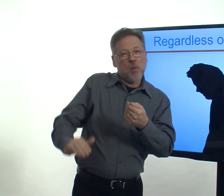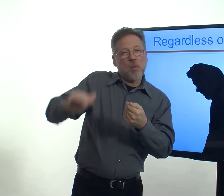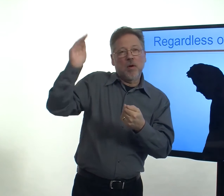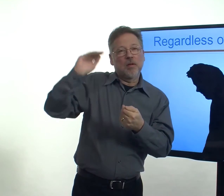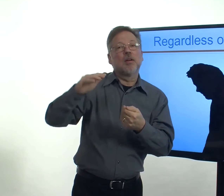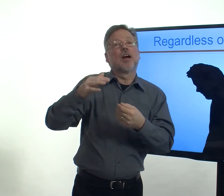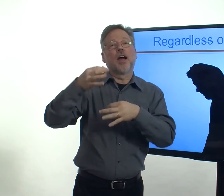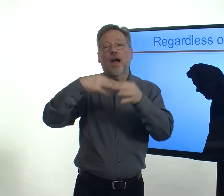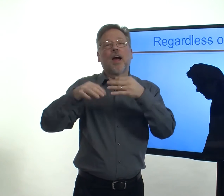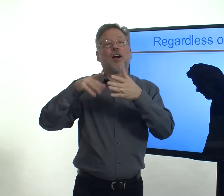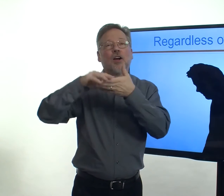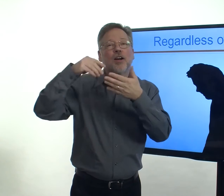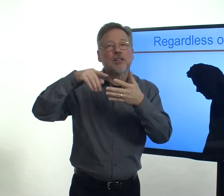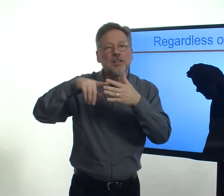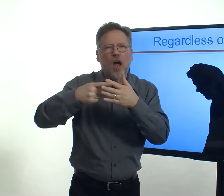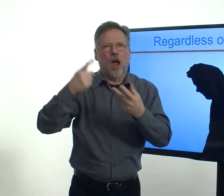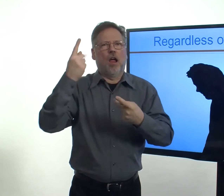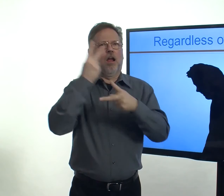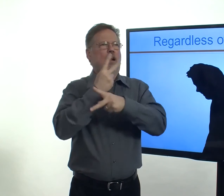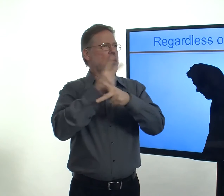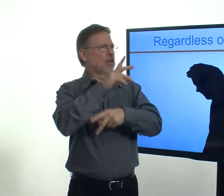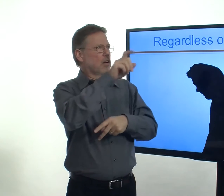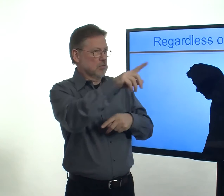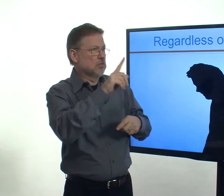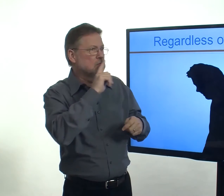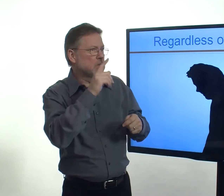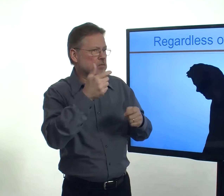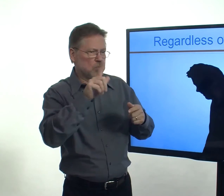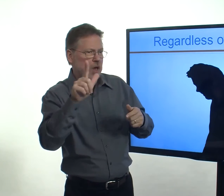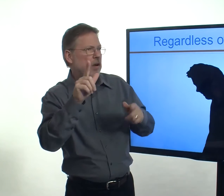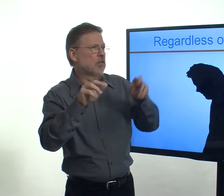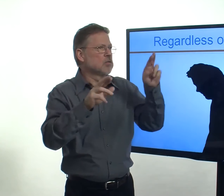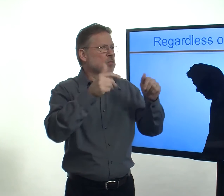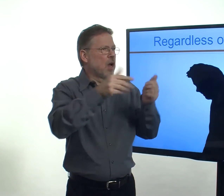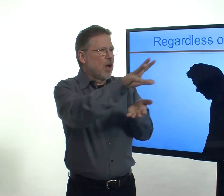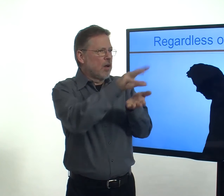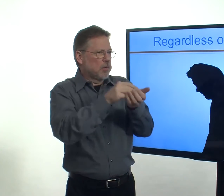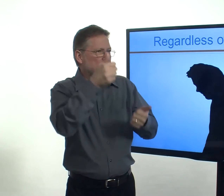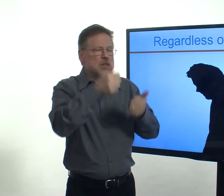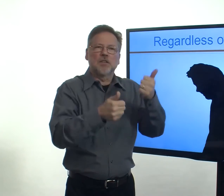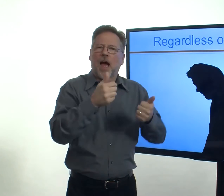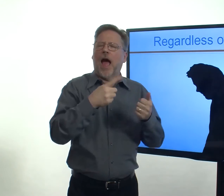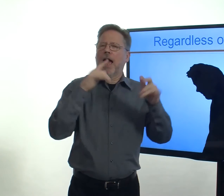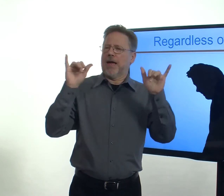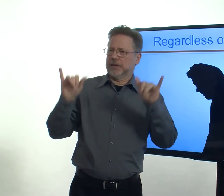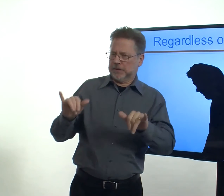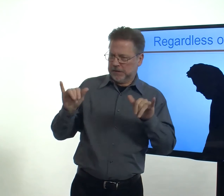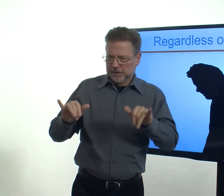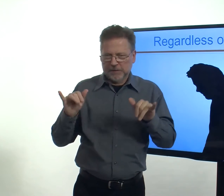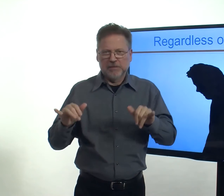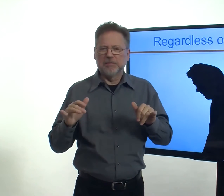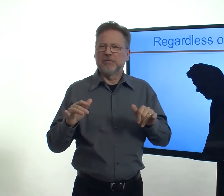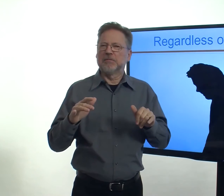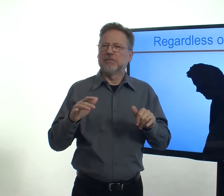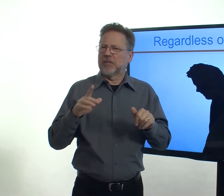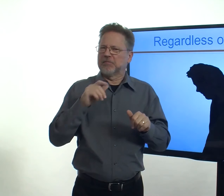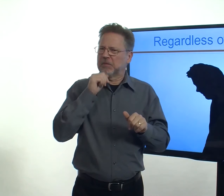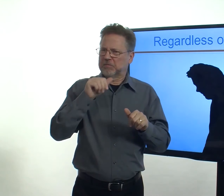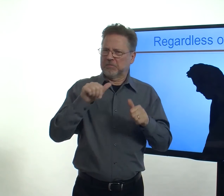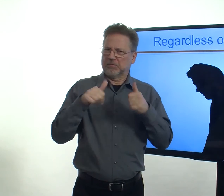People who didn't grow up signing and instead learned later in life often aren't sure which hand to use when copying their teachers, yet this isn't challenging for